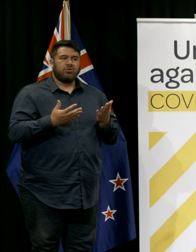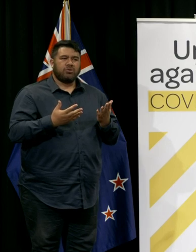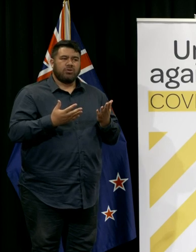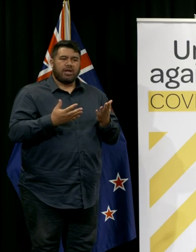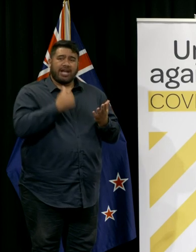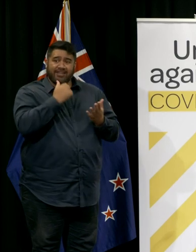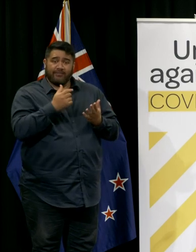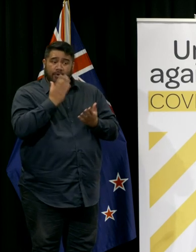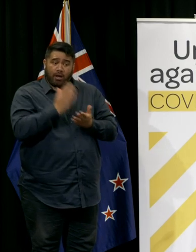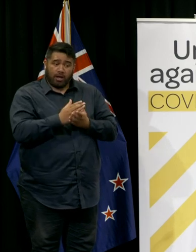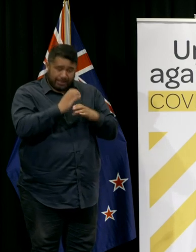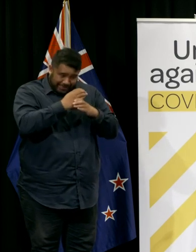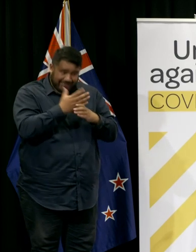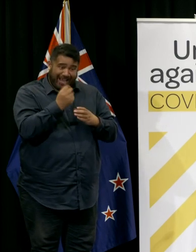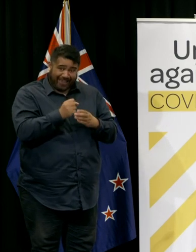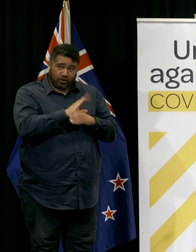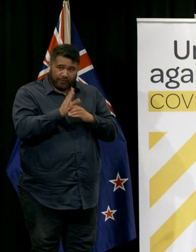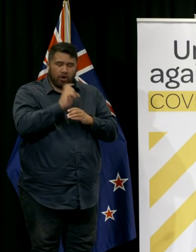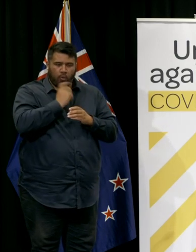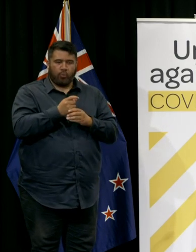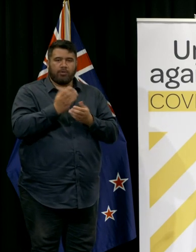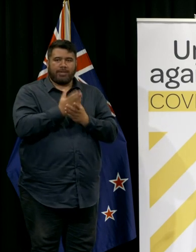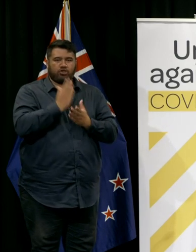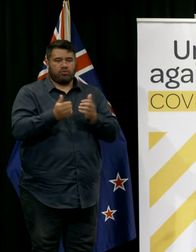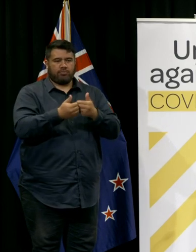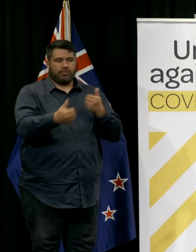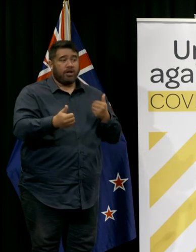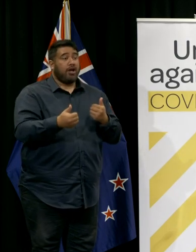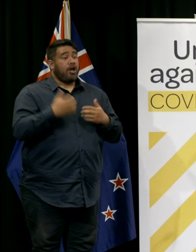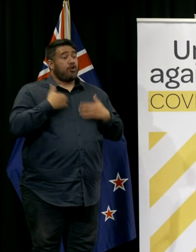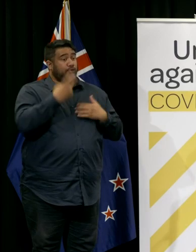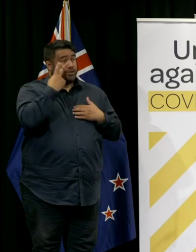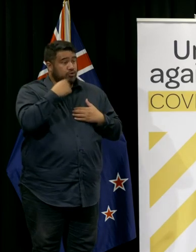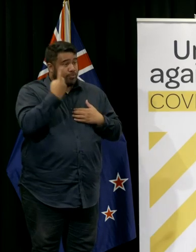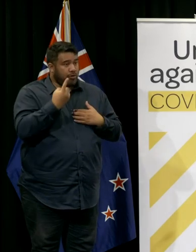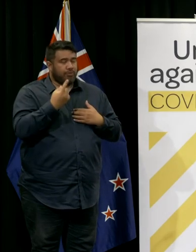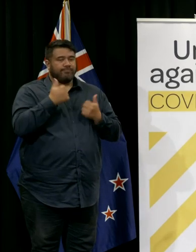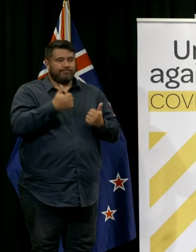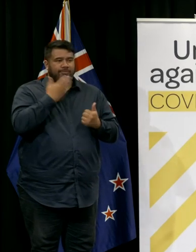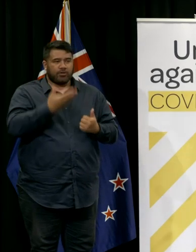COVID-19, then they will be tested. Thank you very much once again, and we will look forward to tomorrow's briefing. Thank you.